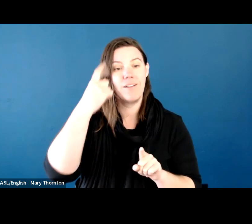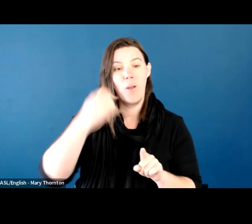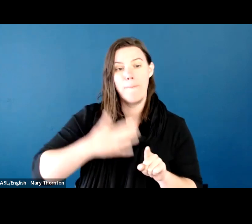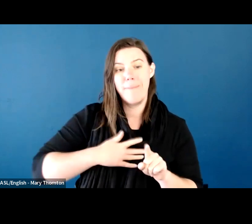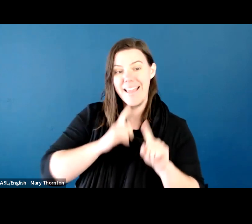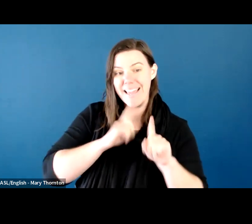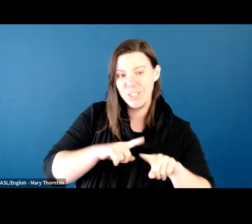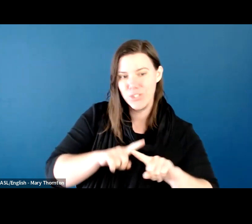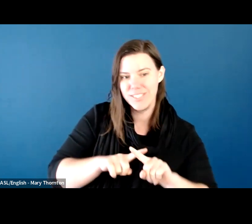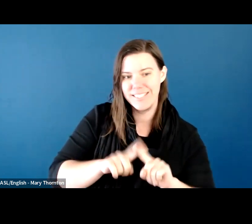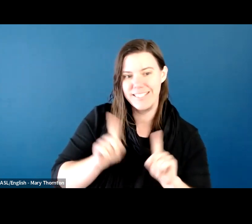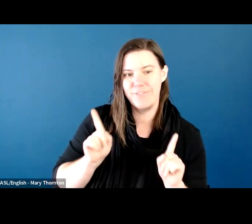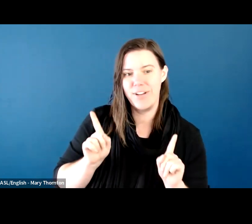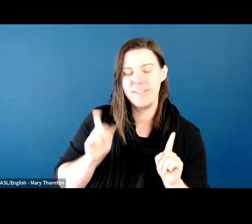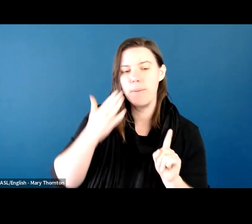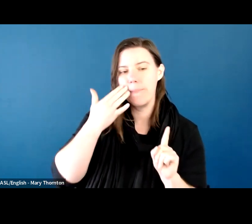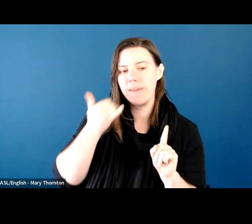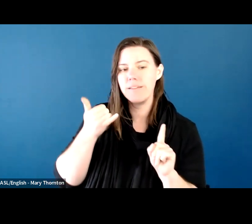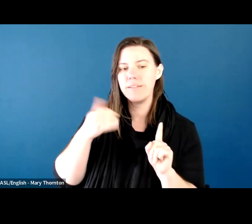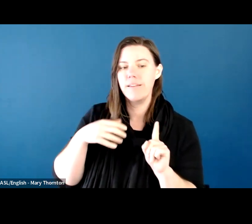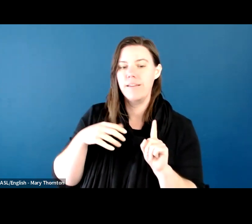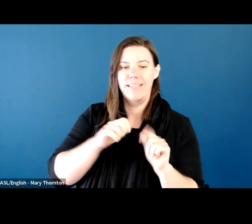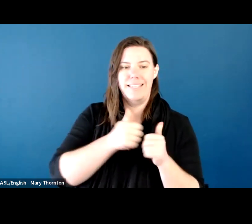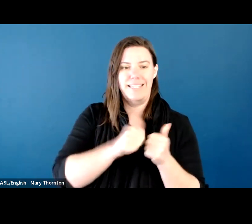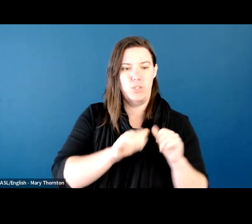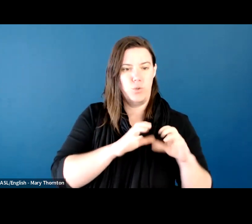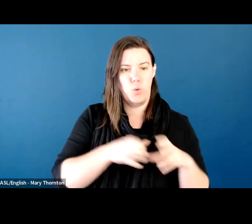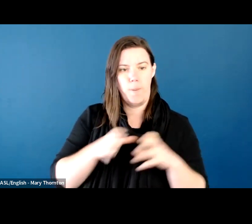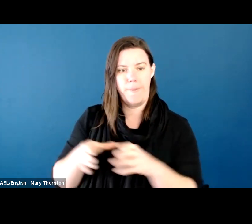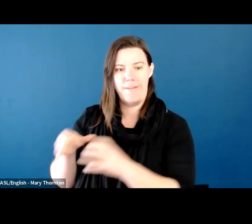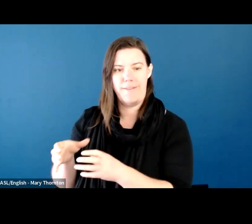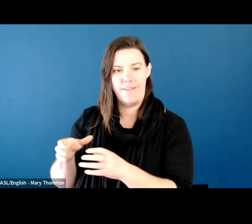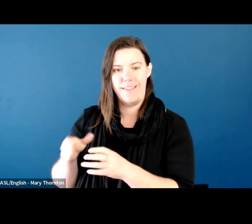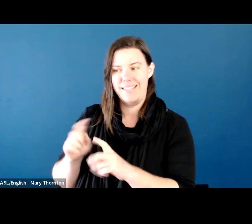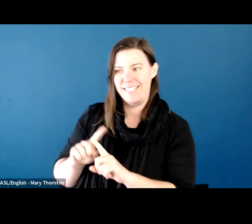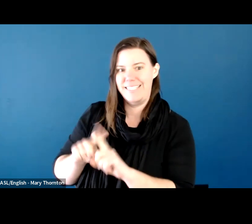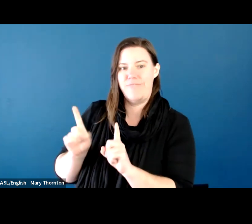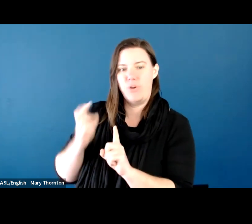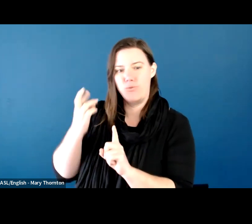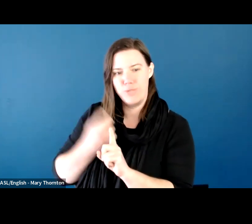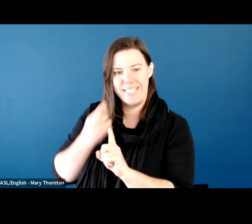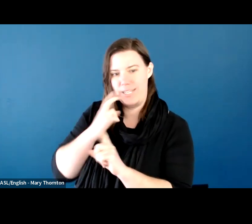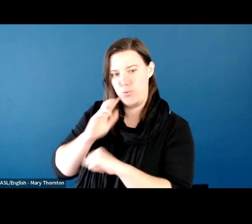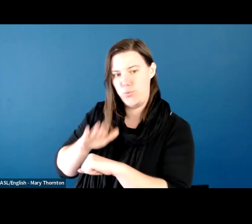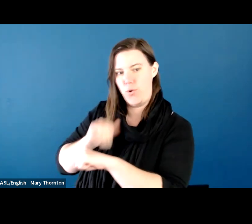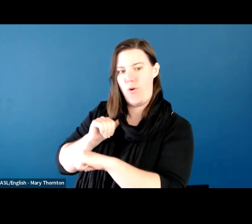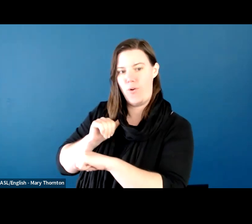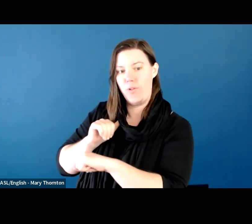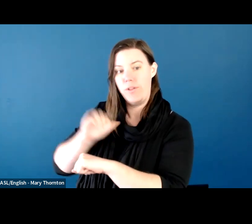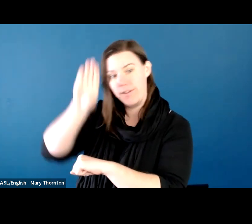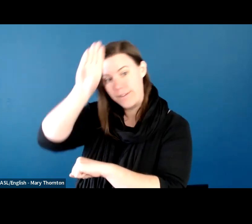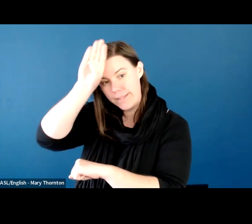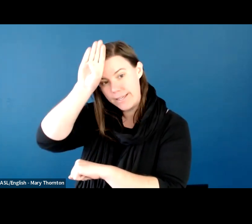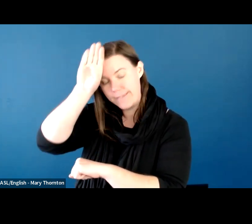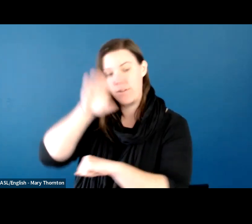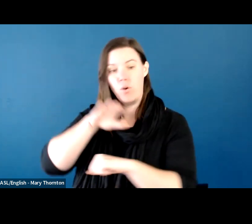based on those different groups of first responders. There's different reasons to engage with EMS in my opinion, than there are to engage with law